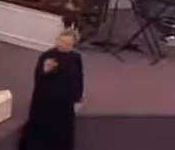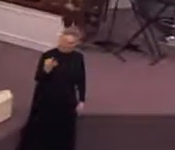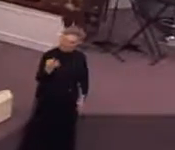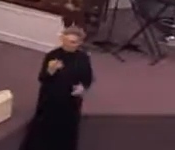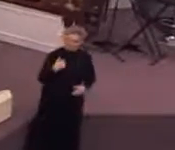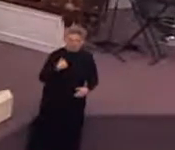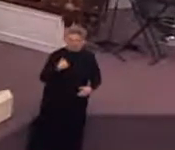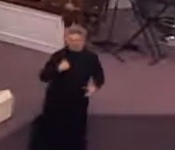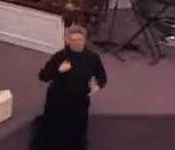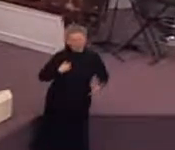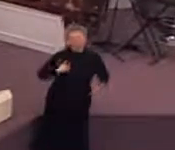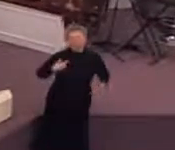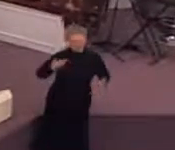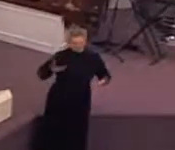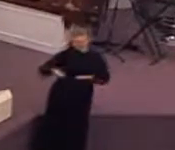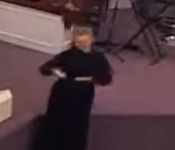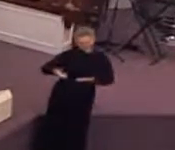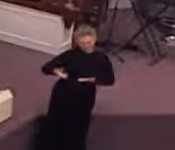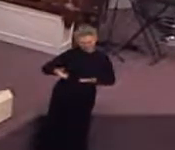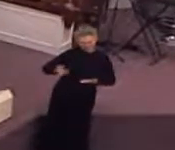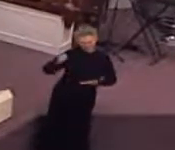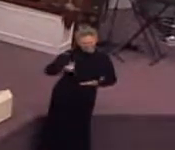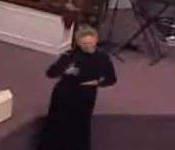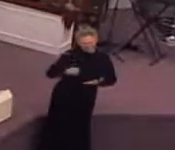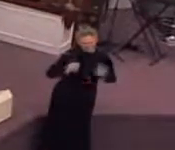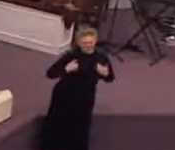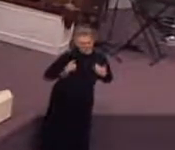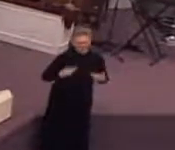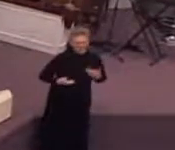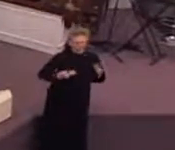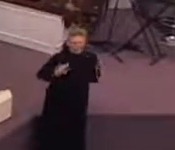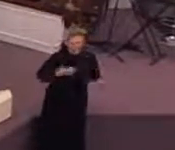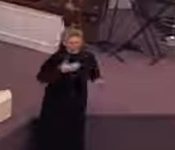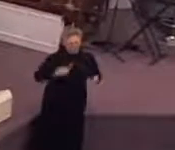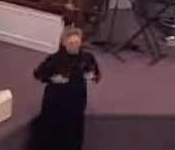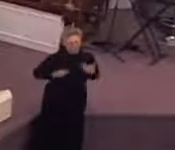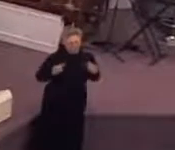I've reached that place that I've got to have revival in my life.